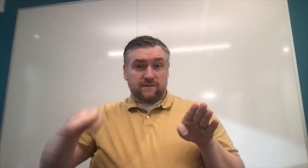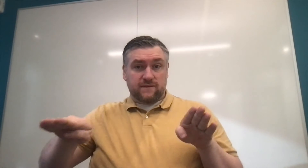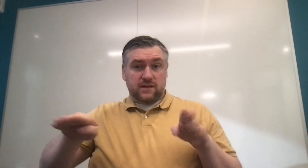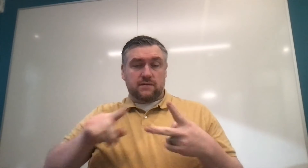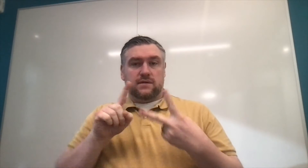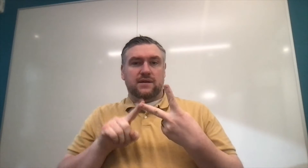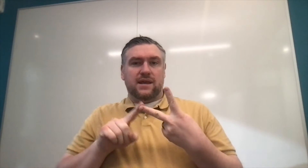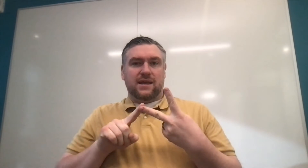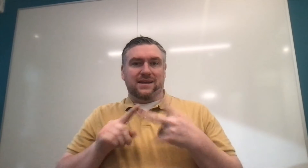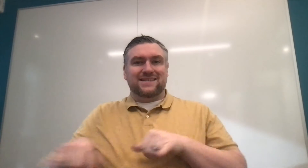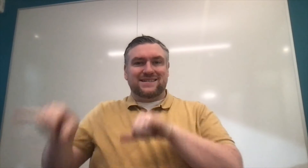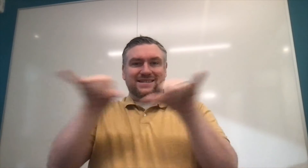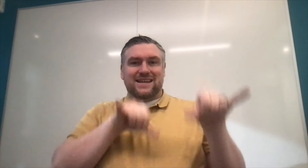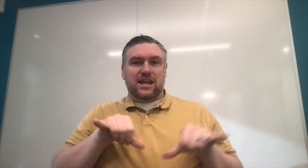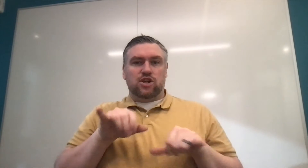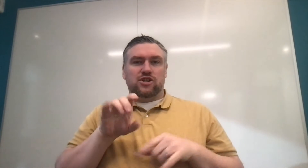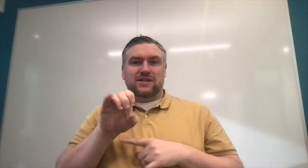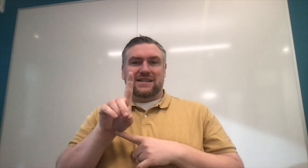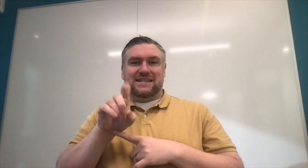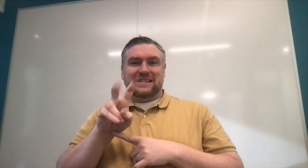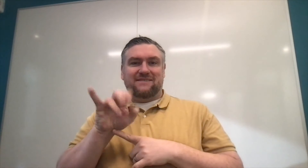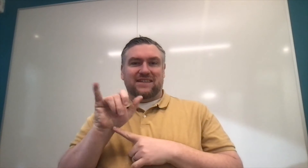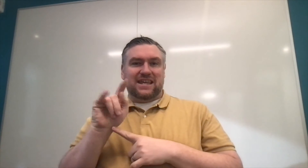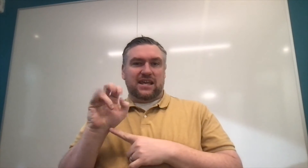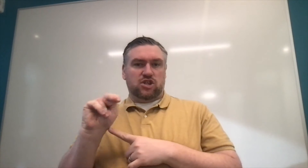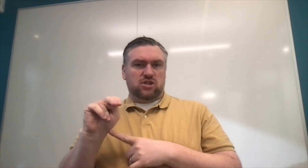curve and standard deviation.